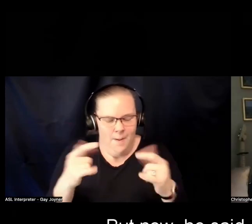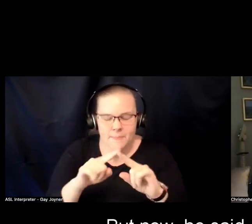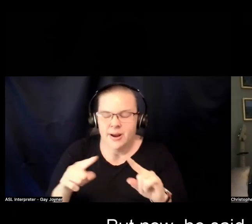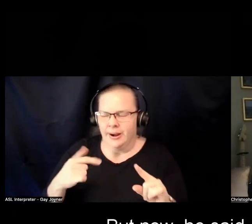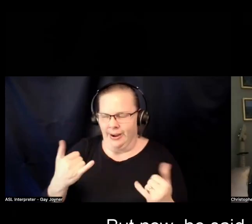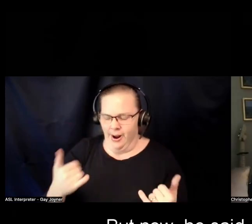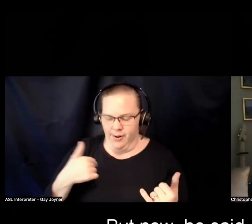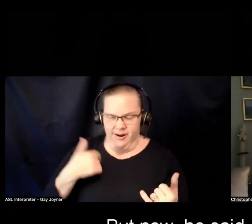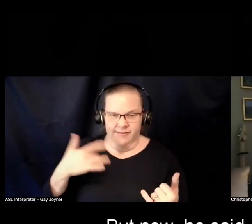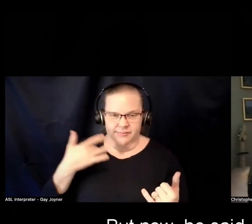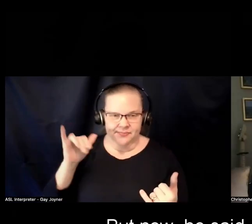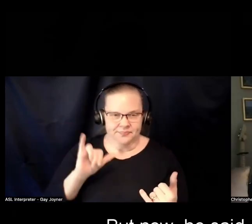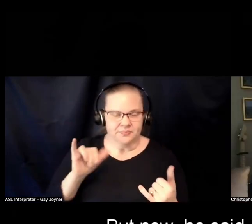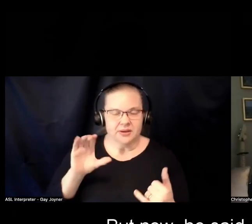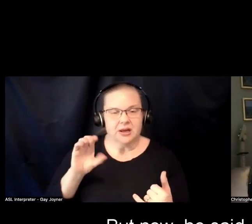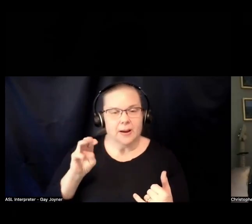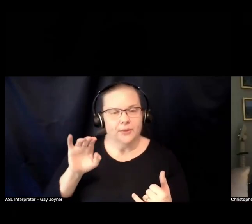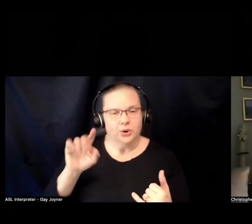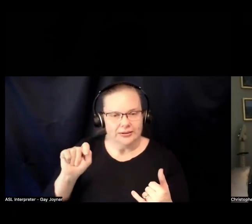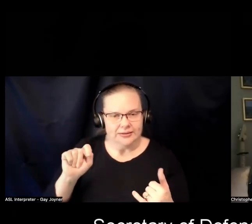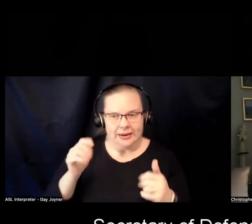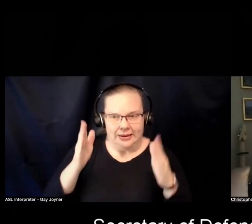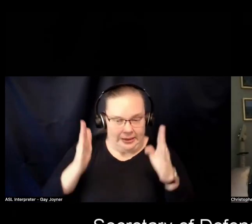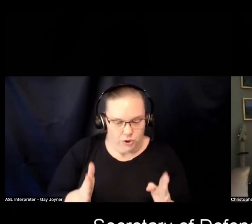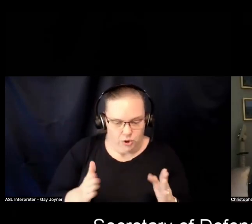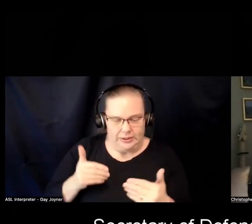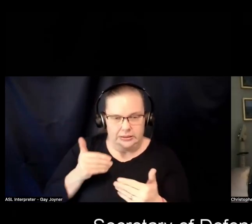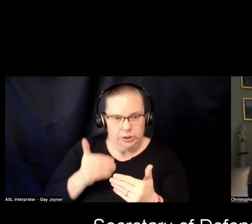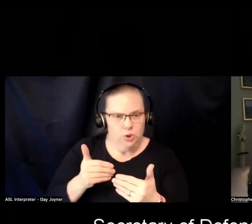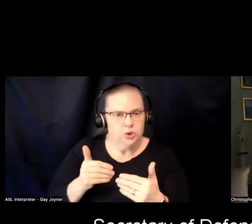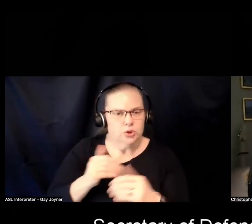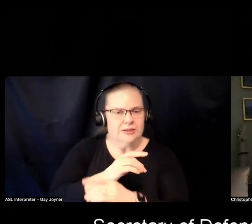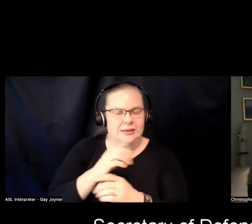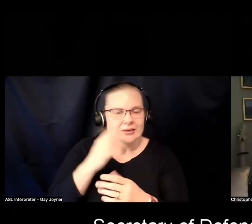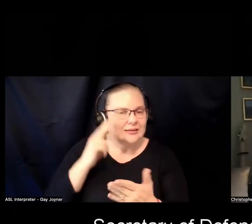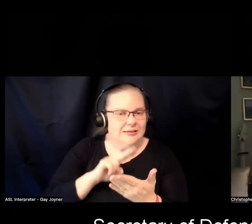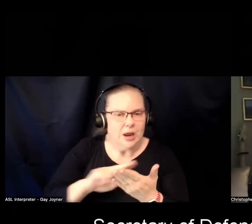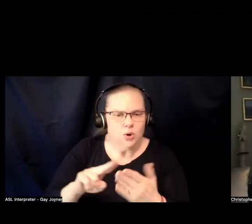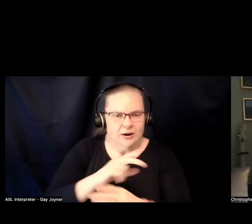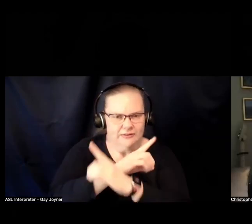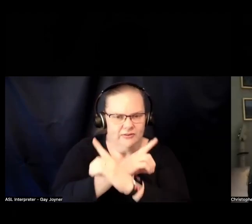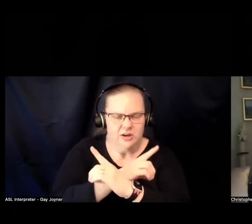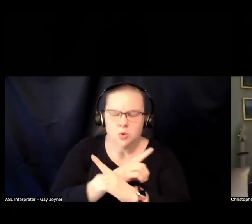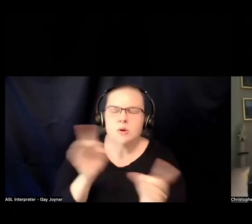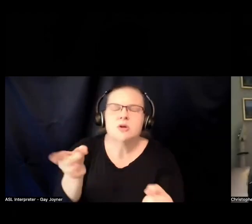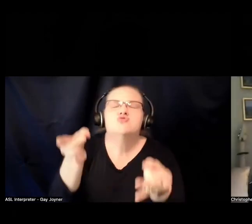if a communist agent were as close as Mrs. Rosenberg to the Secretary of Defense, it would be tremendously harmful.